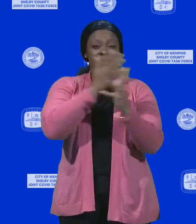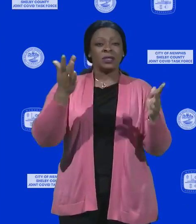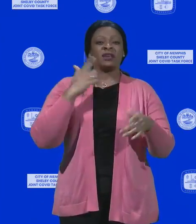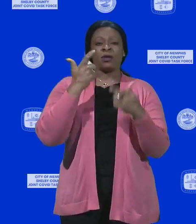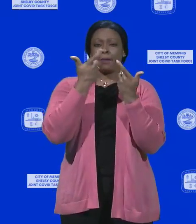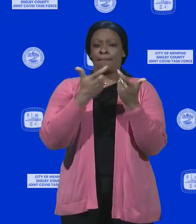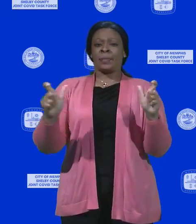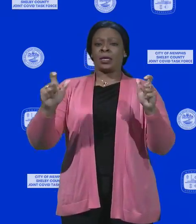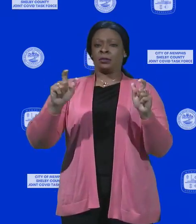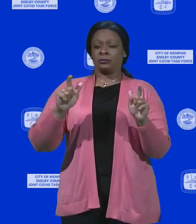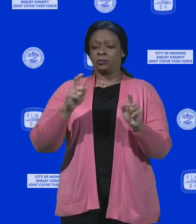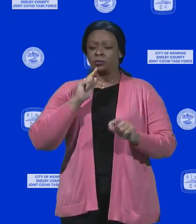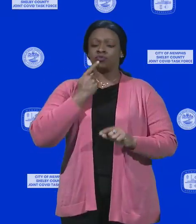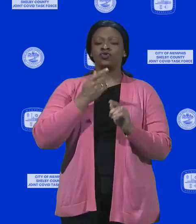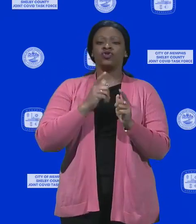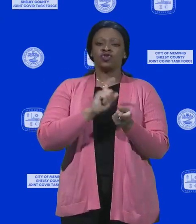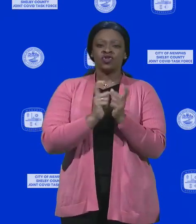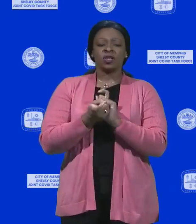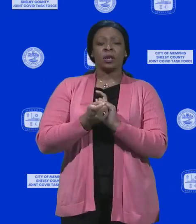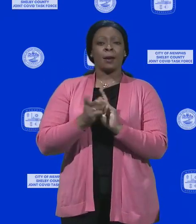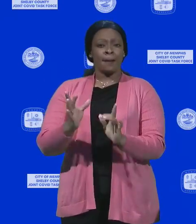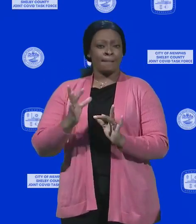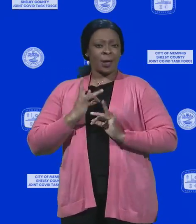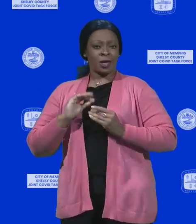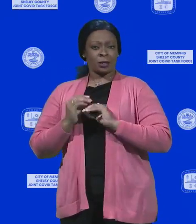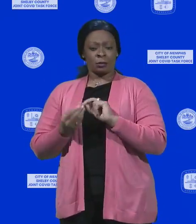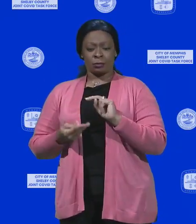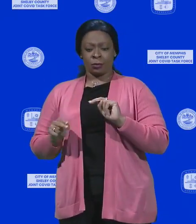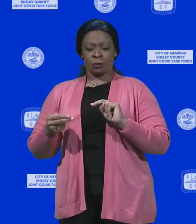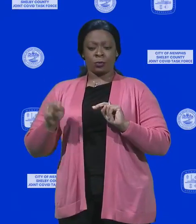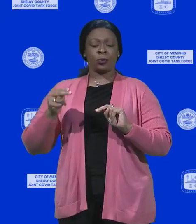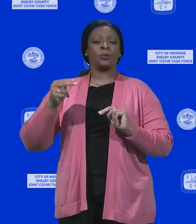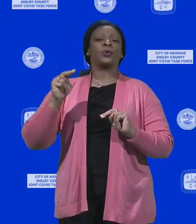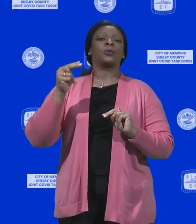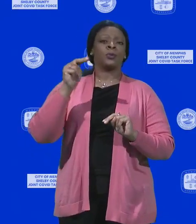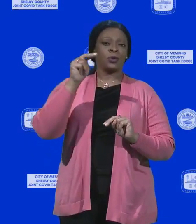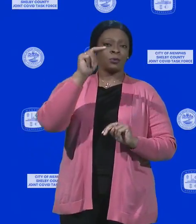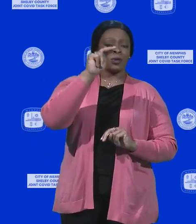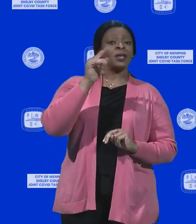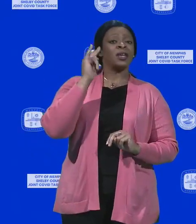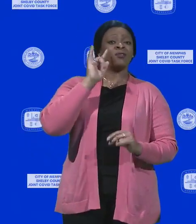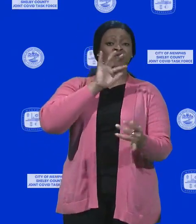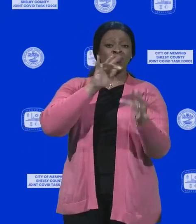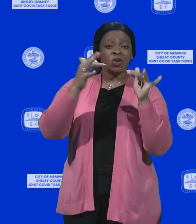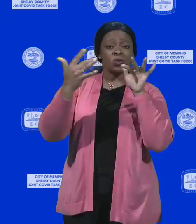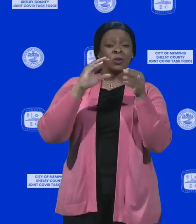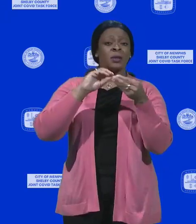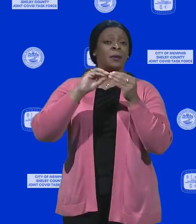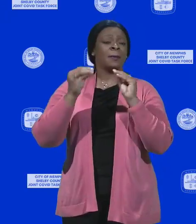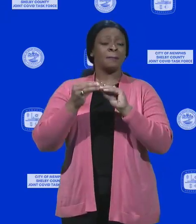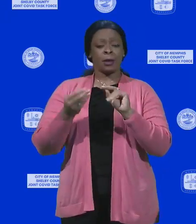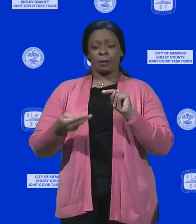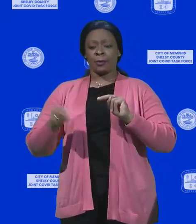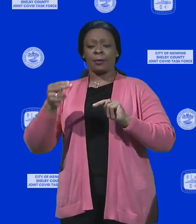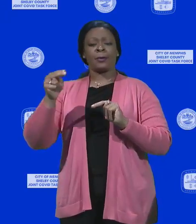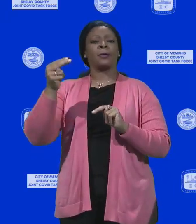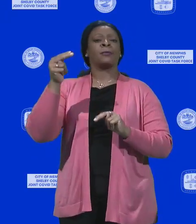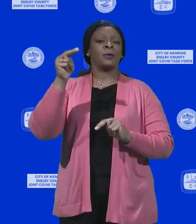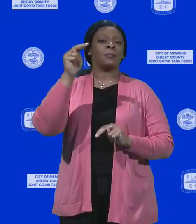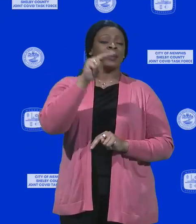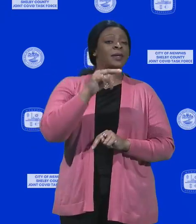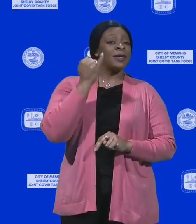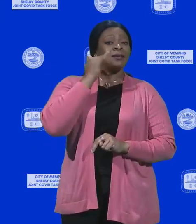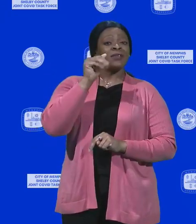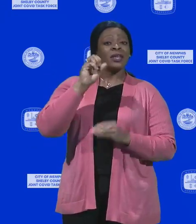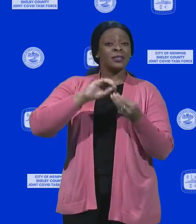substantially changed. If the positivity rate started to go back up, if the transmission rate went back up, if the